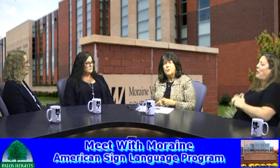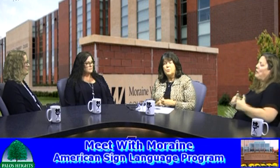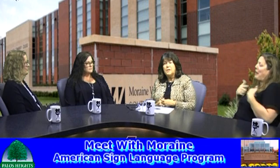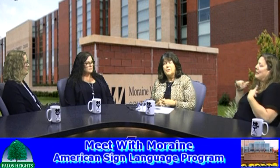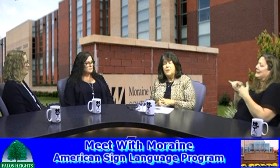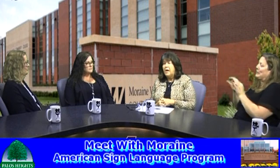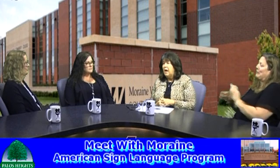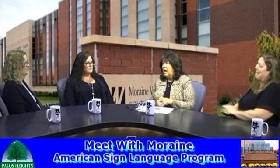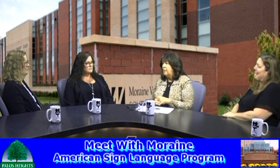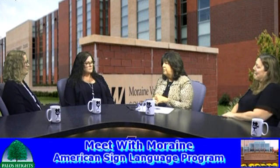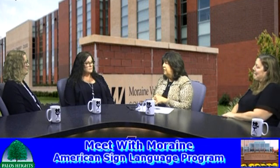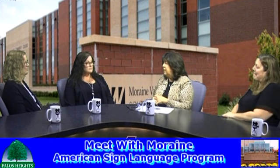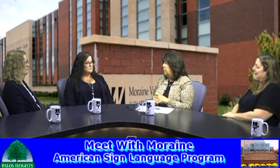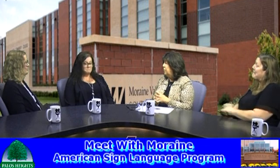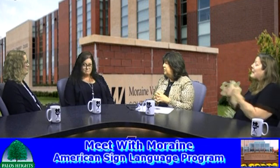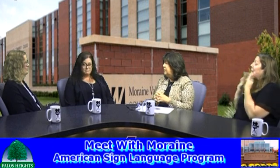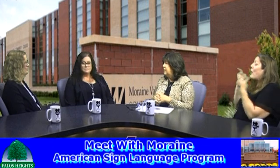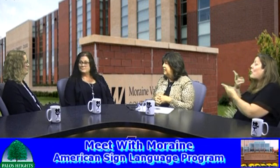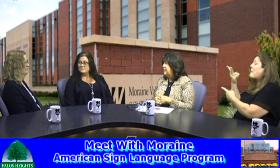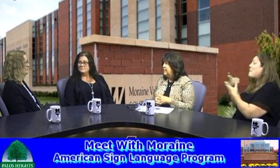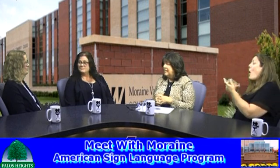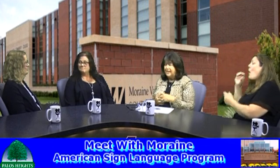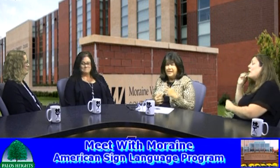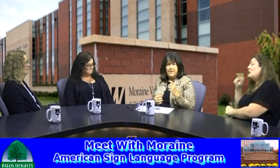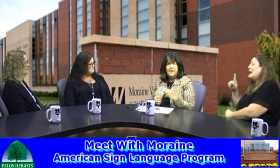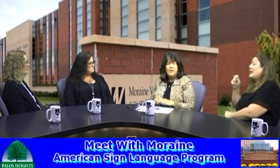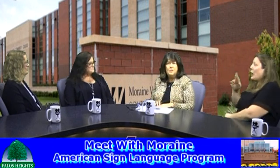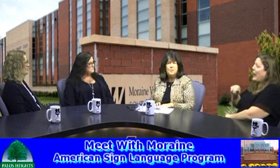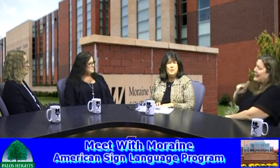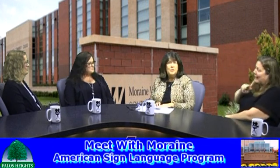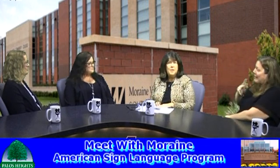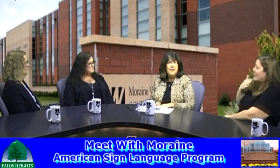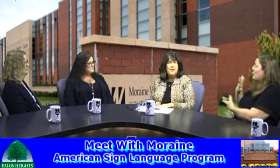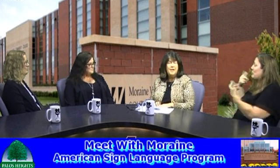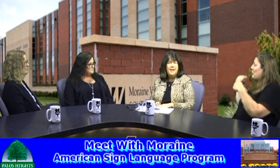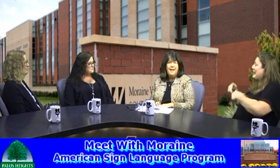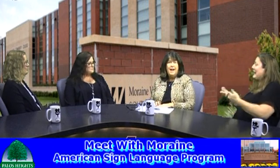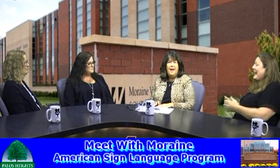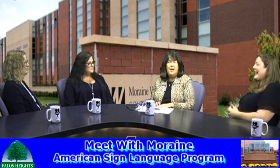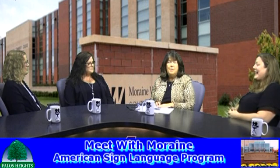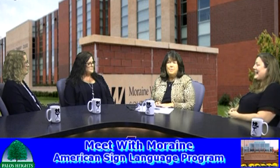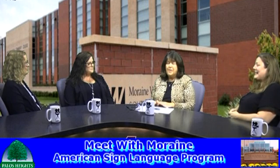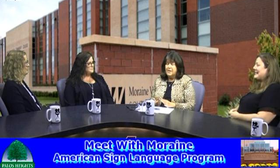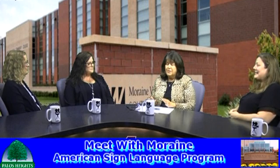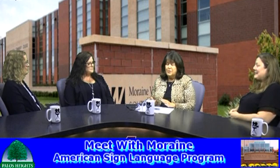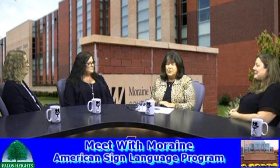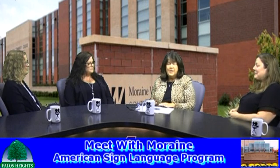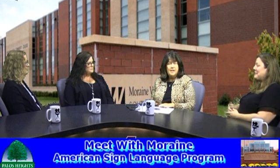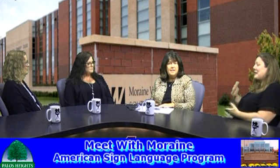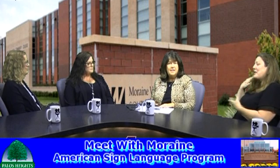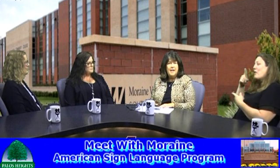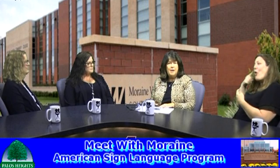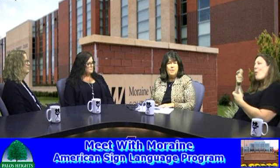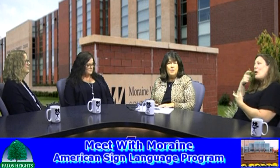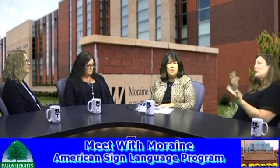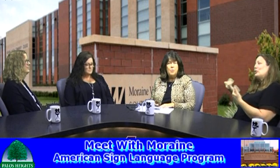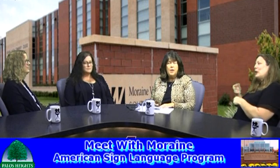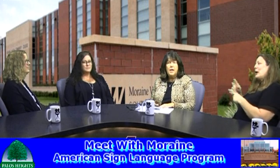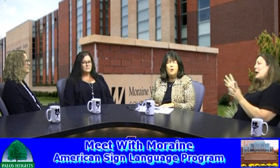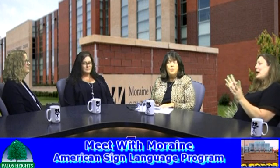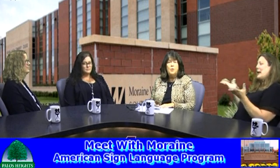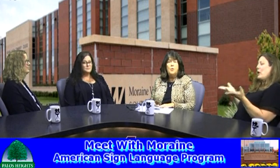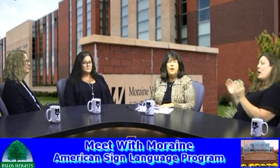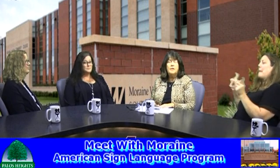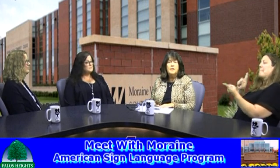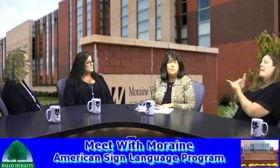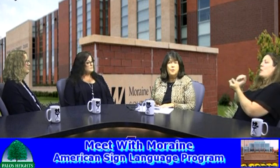as an interpreter. Well, thank you both, Shelley, Terry, Kathy. Thank you so much for being here. Thanks for joining us today on Meet with Moraine.